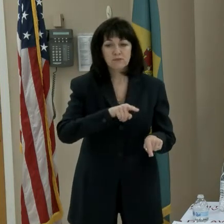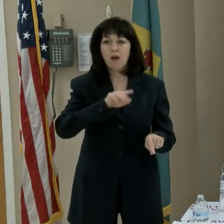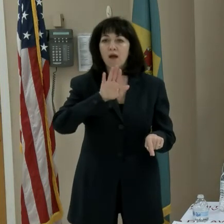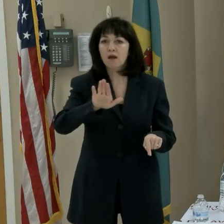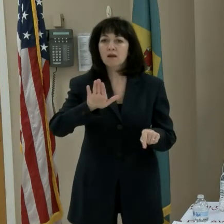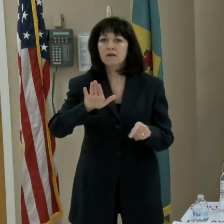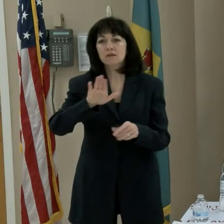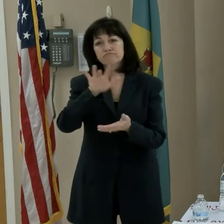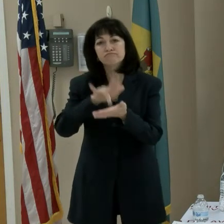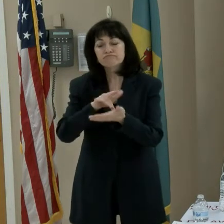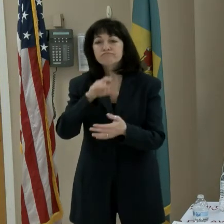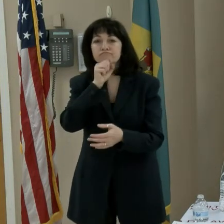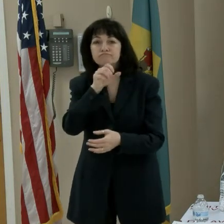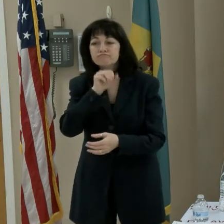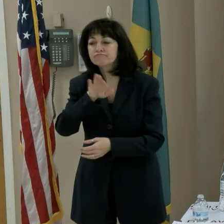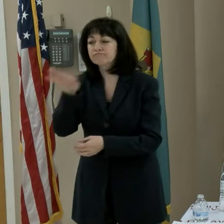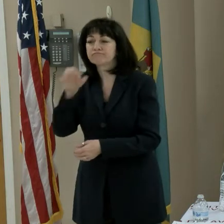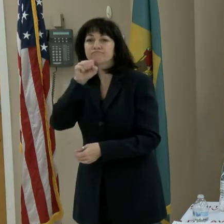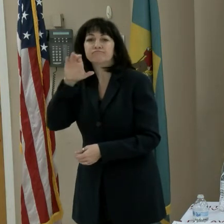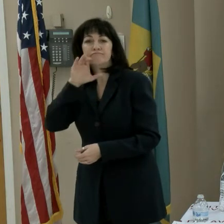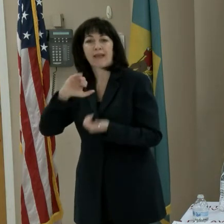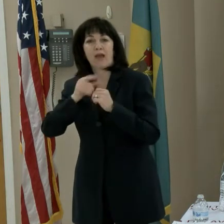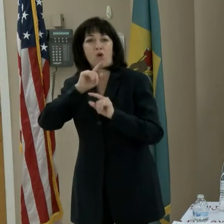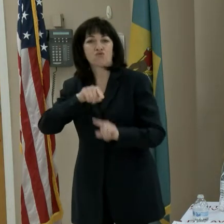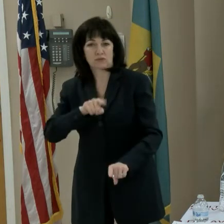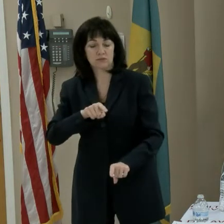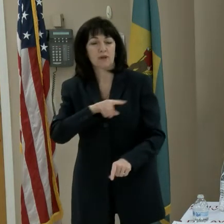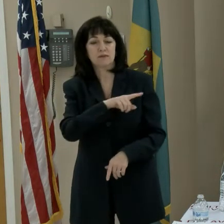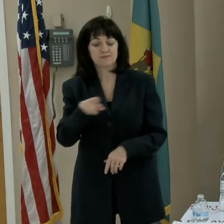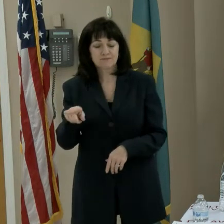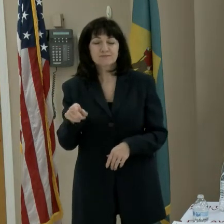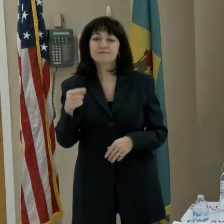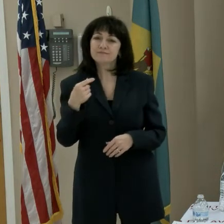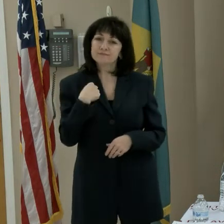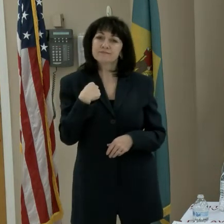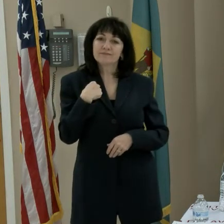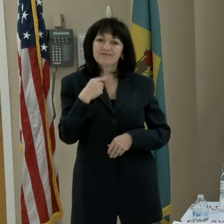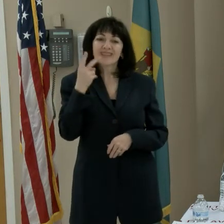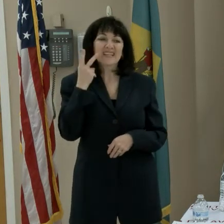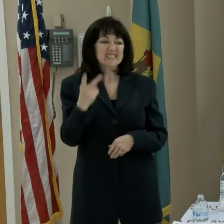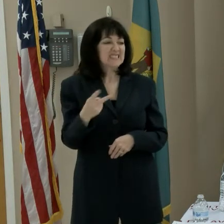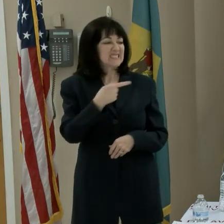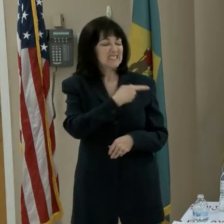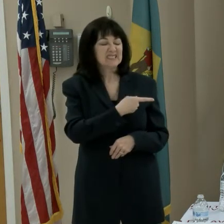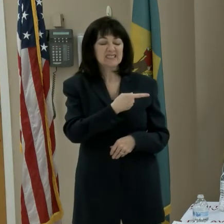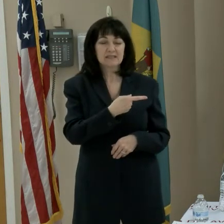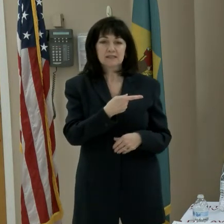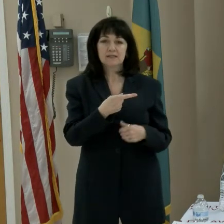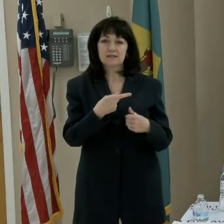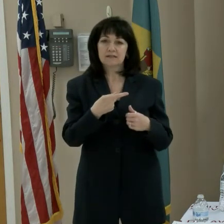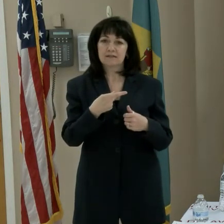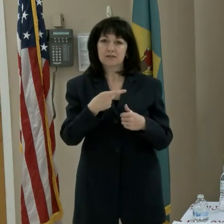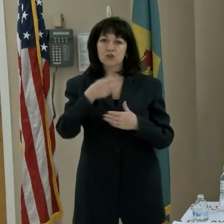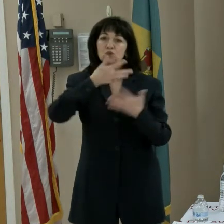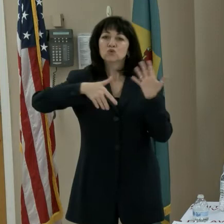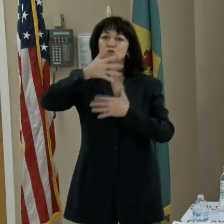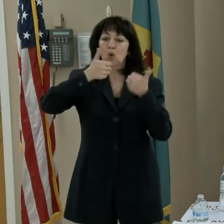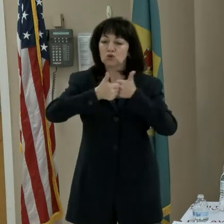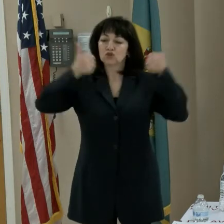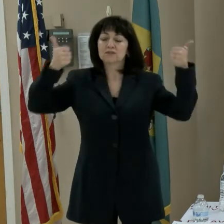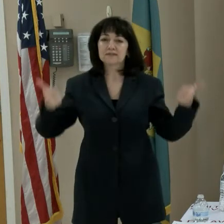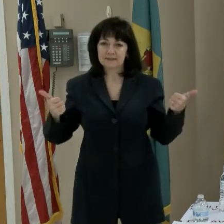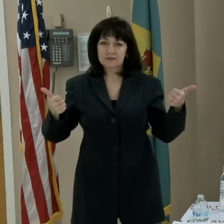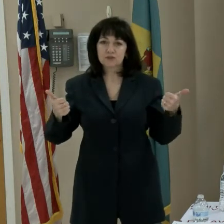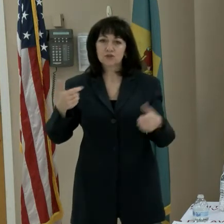doing the best you can to do some social distancing from behind the table here. We had a question from somebody who's in their 70s